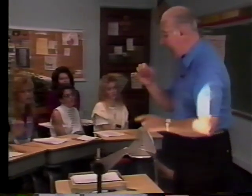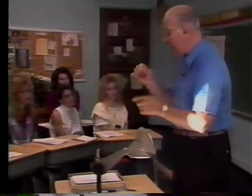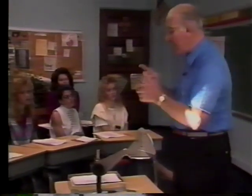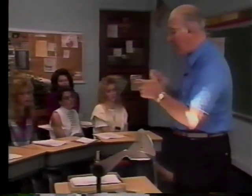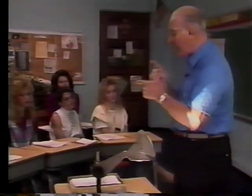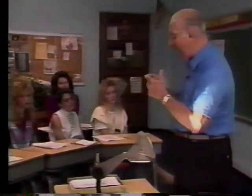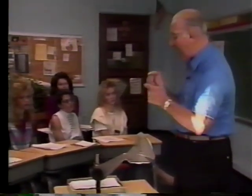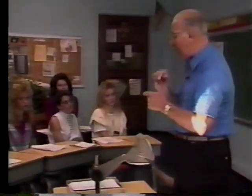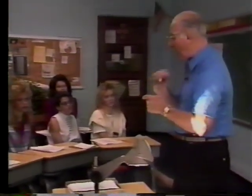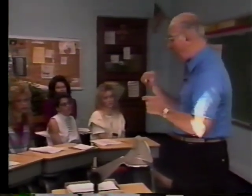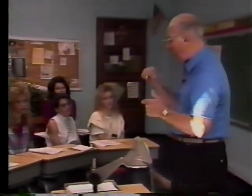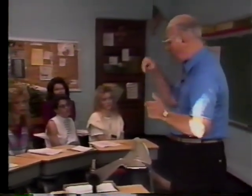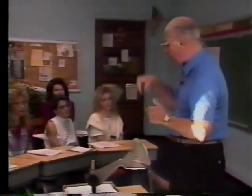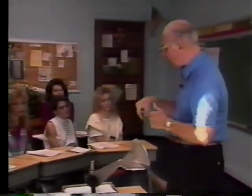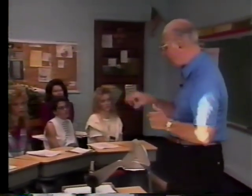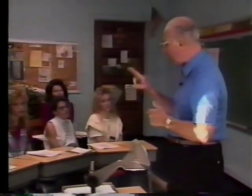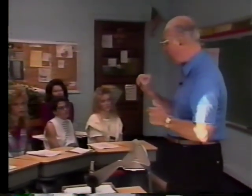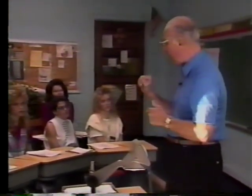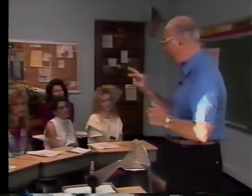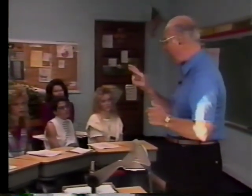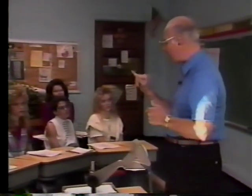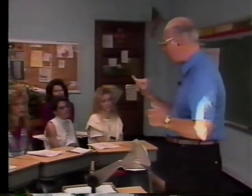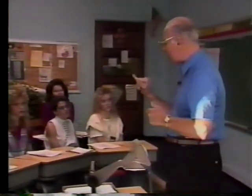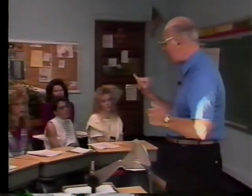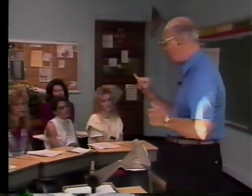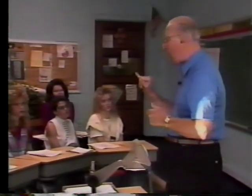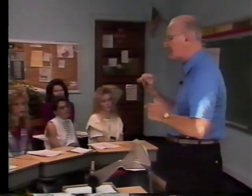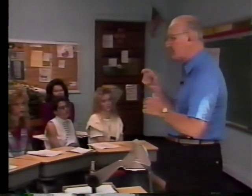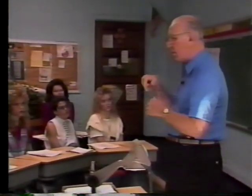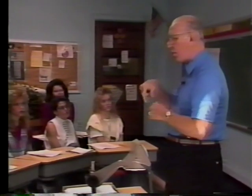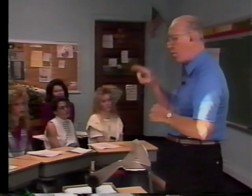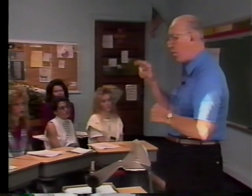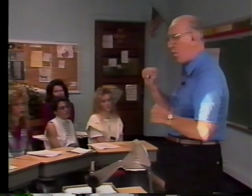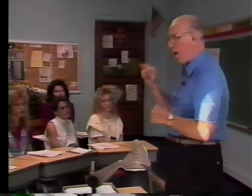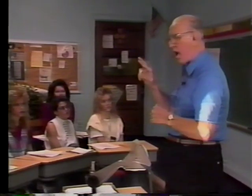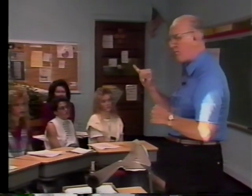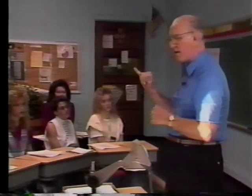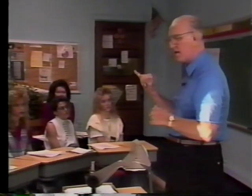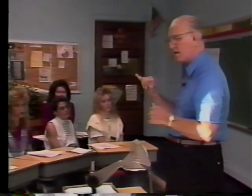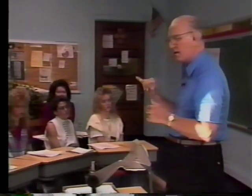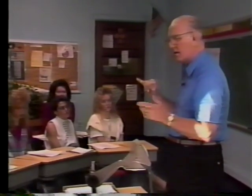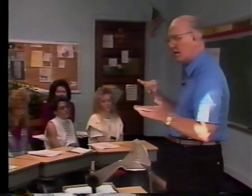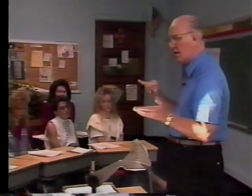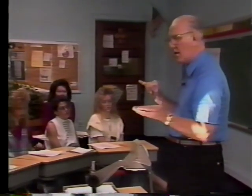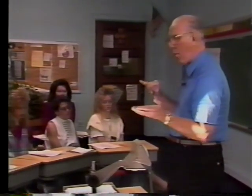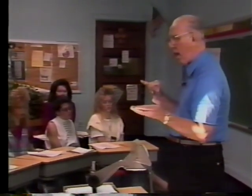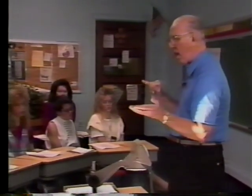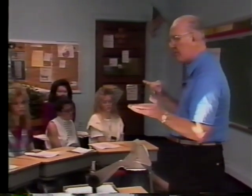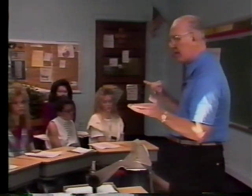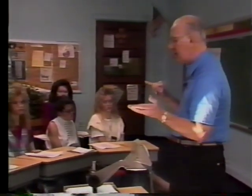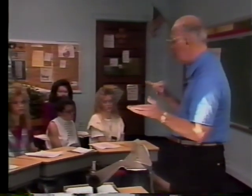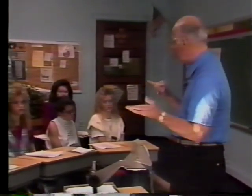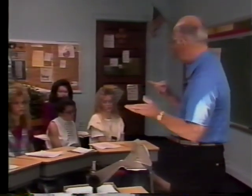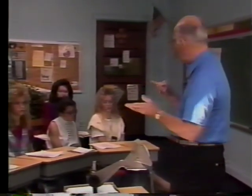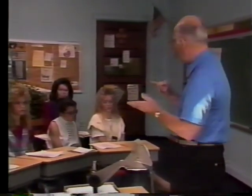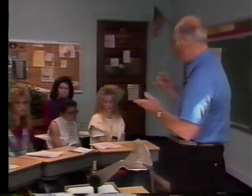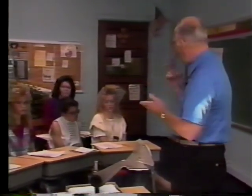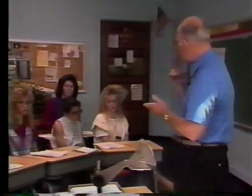And then a quarry. What's a quarry? Quarry. Have you ever